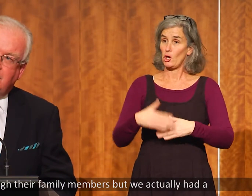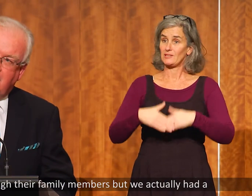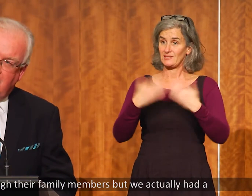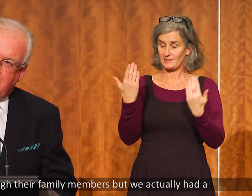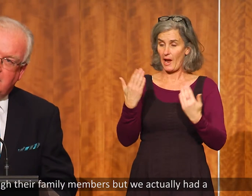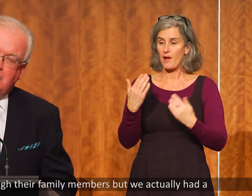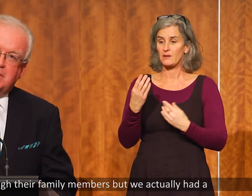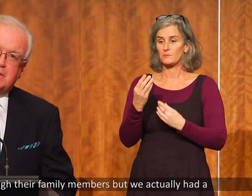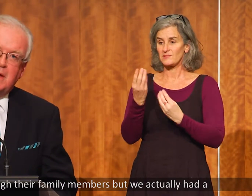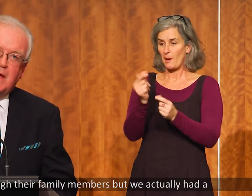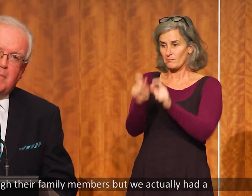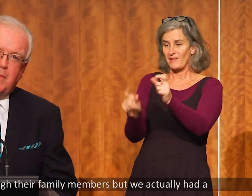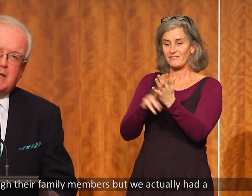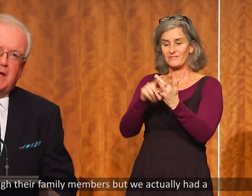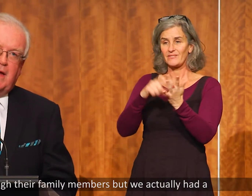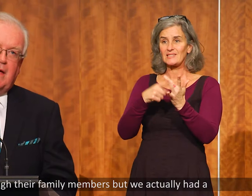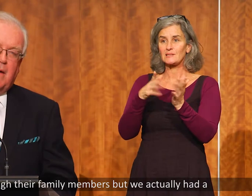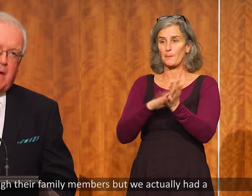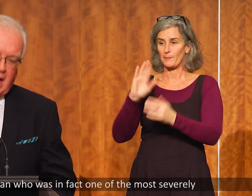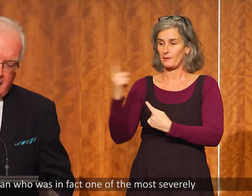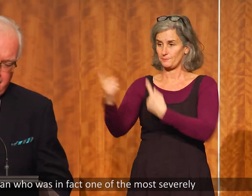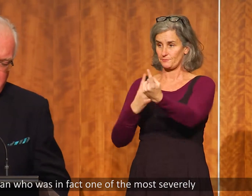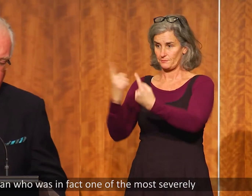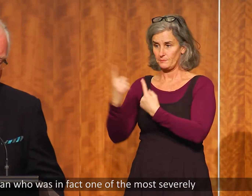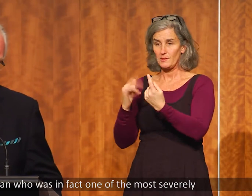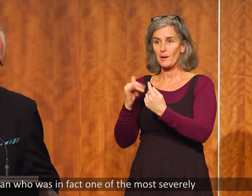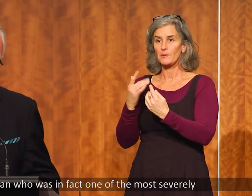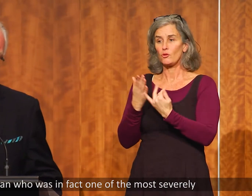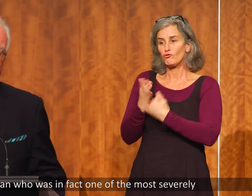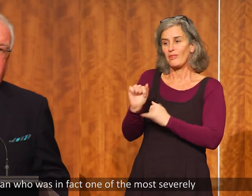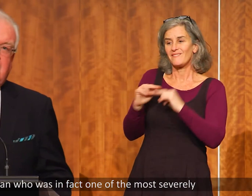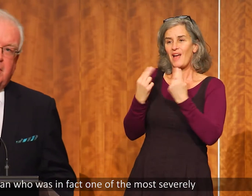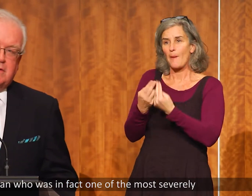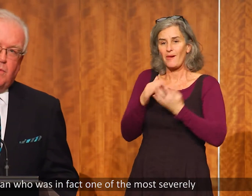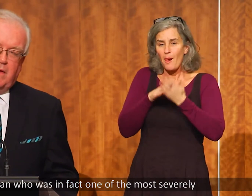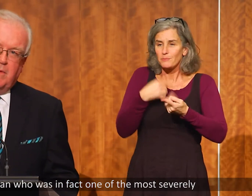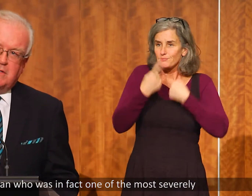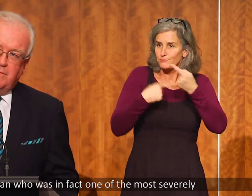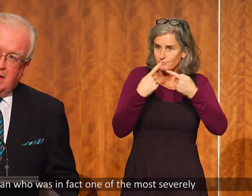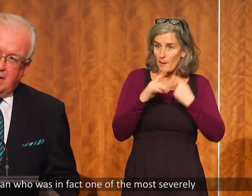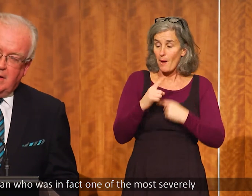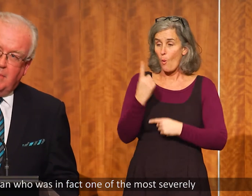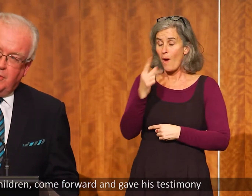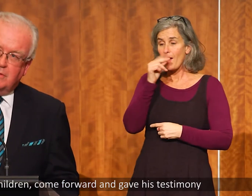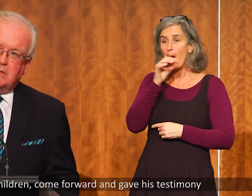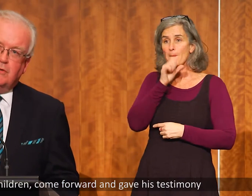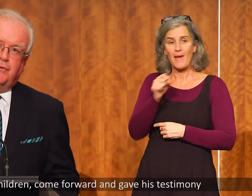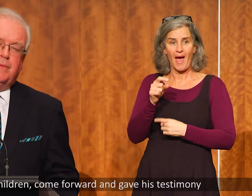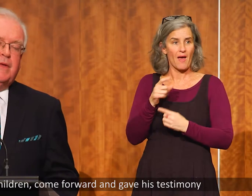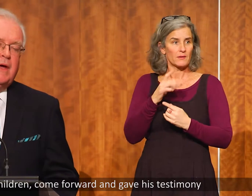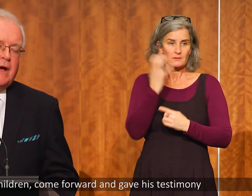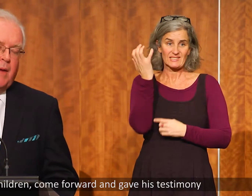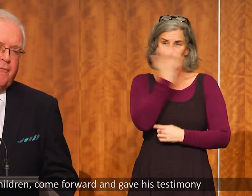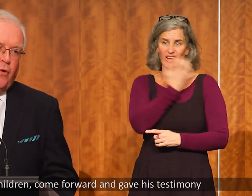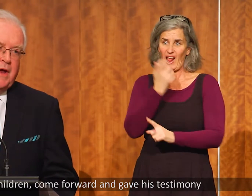victims, some through their family members, but we actually had a young man who was in fact one of the most severely abused